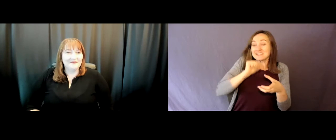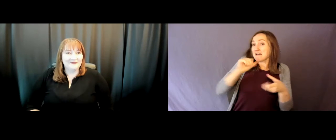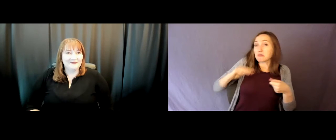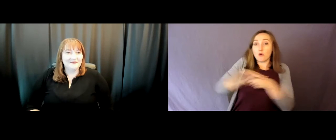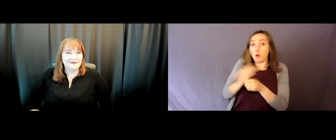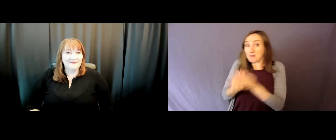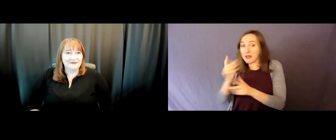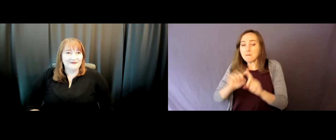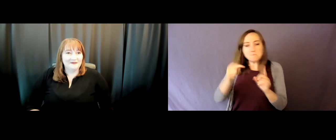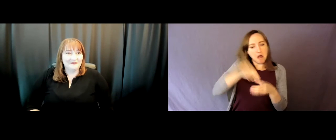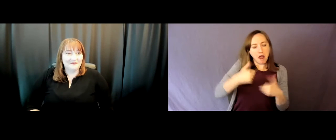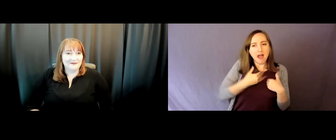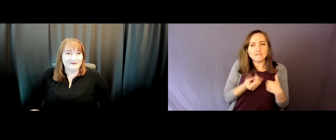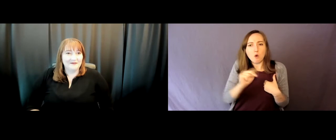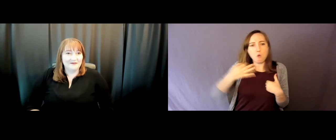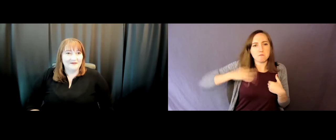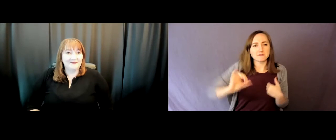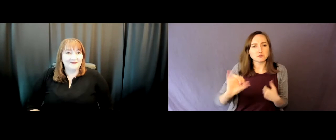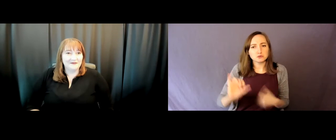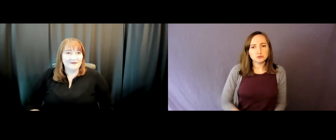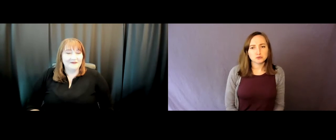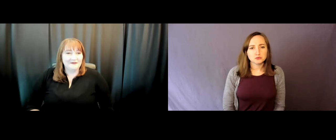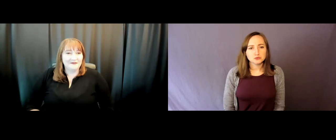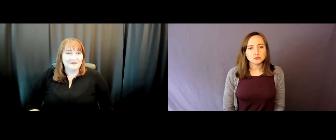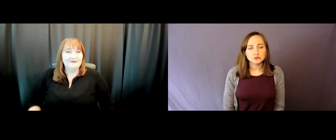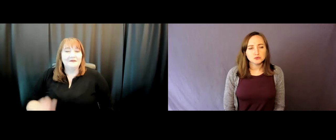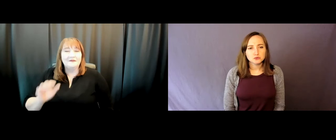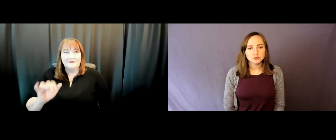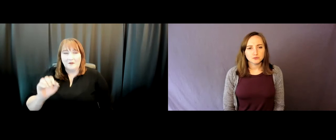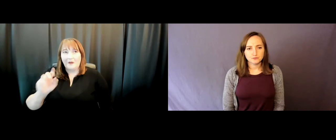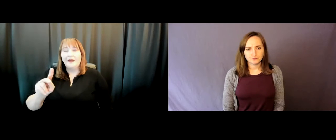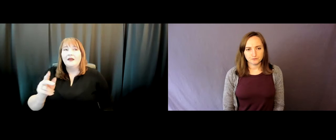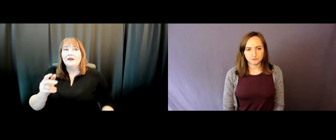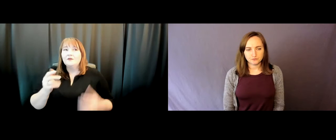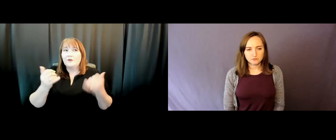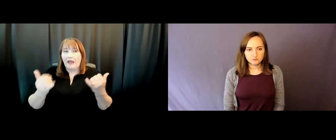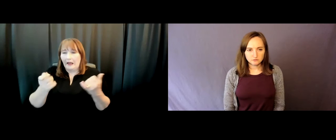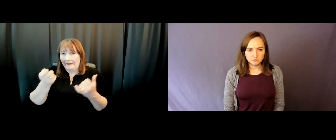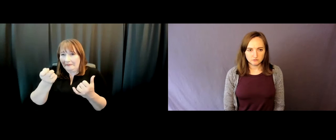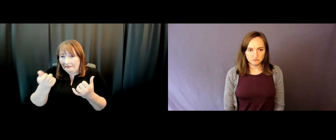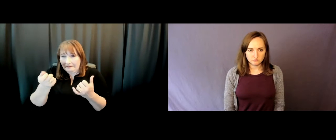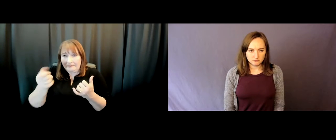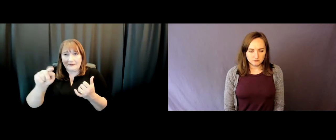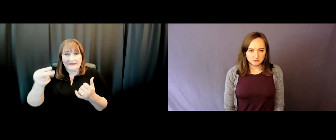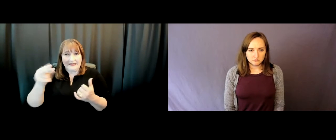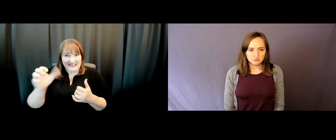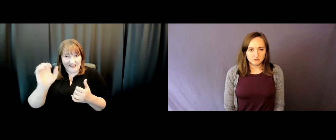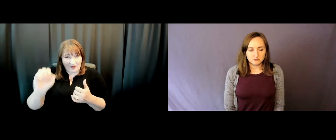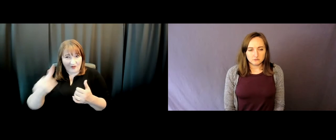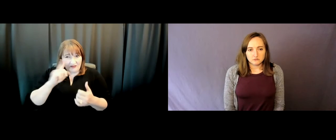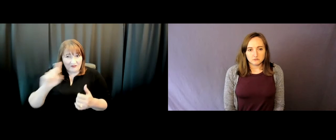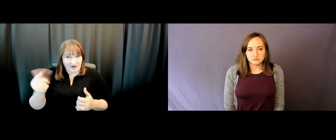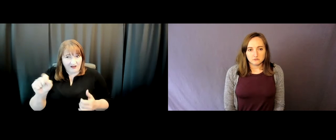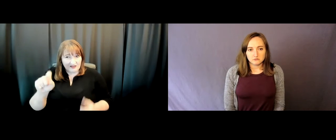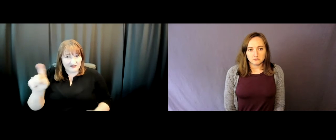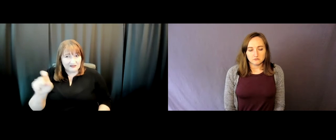it does have its own benefits to it. Okay. And now, are trace amounts of THC okay for dogs?